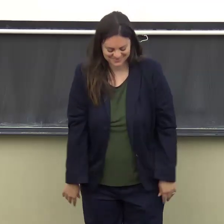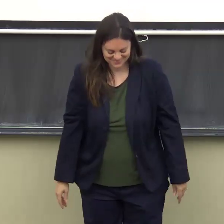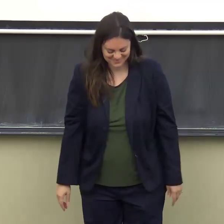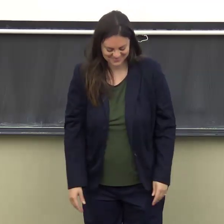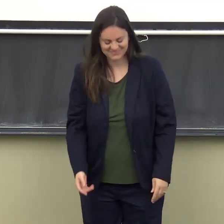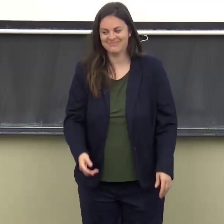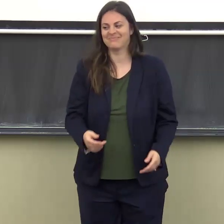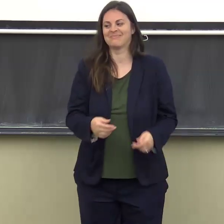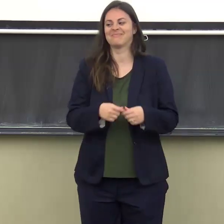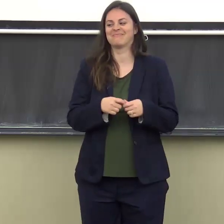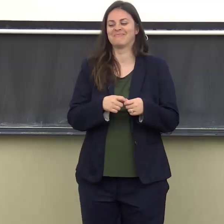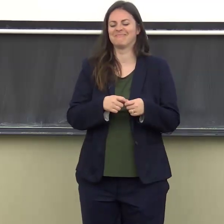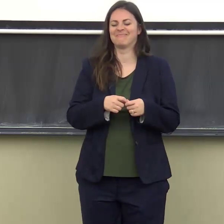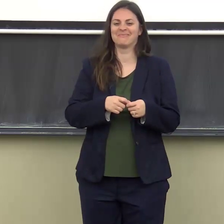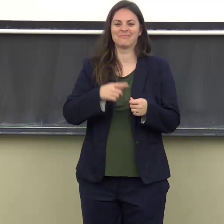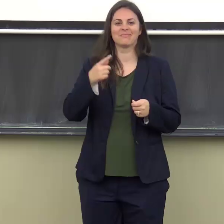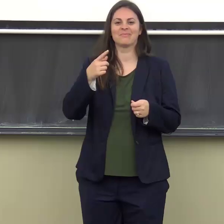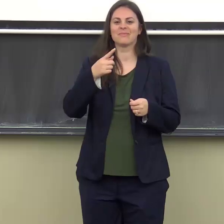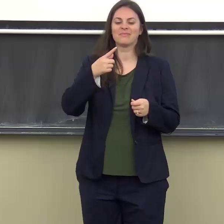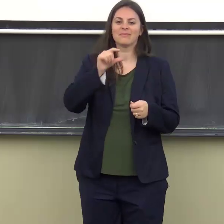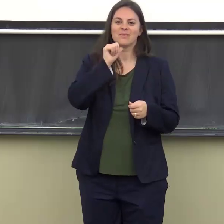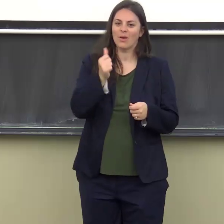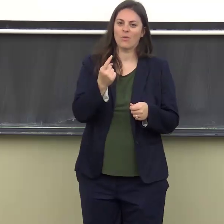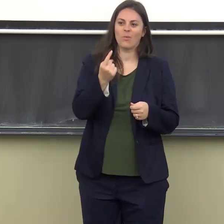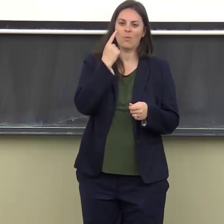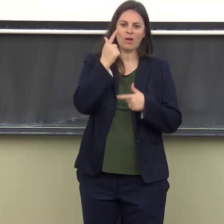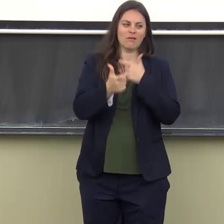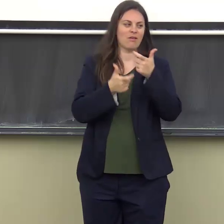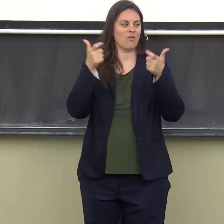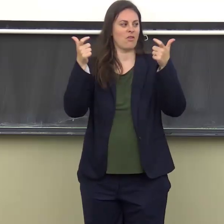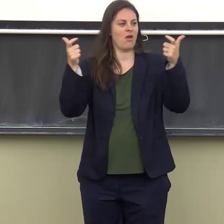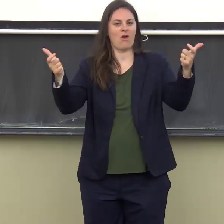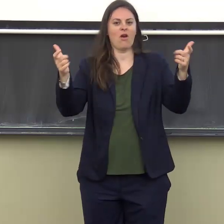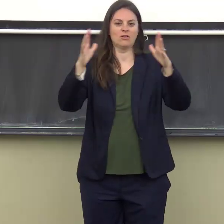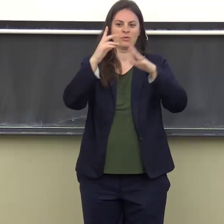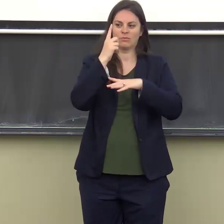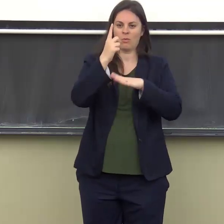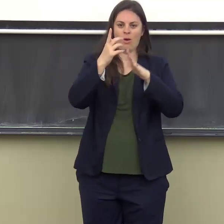different things, and they weren't necessarily, you know, one large unified thing, but